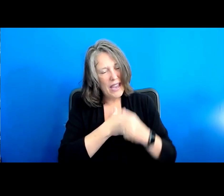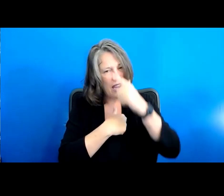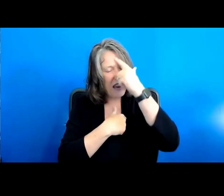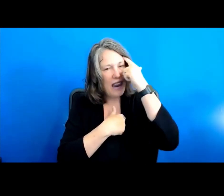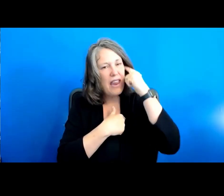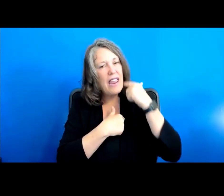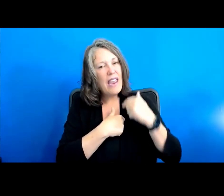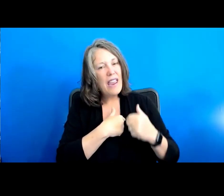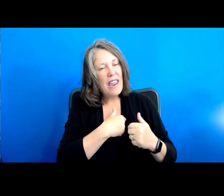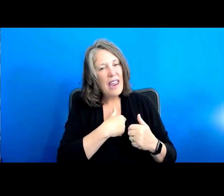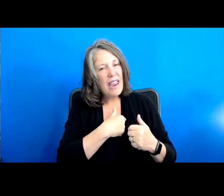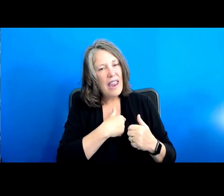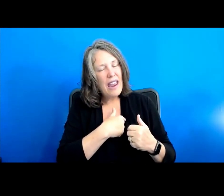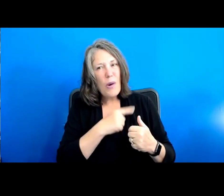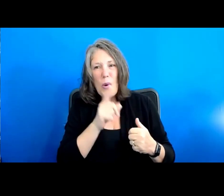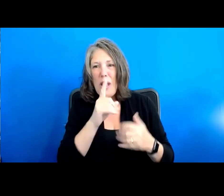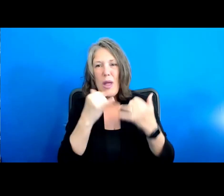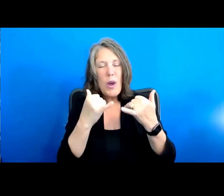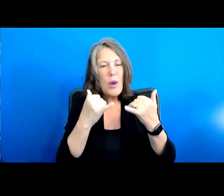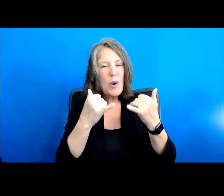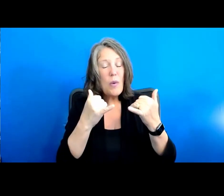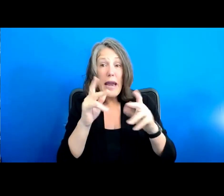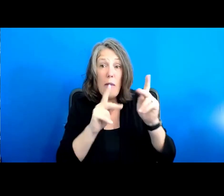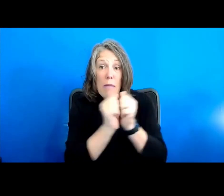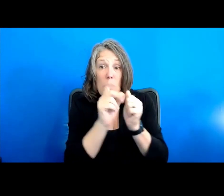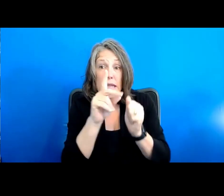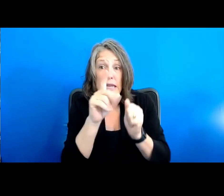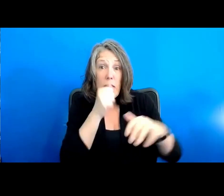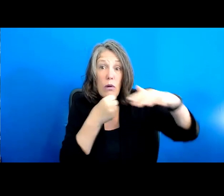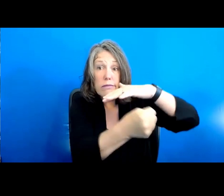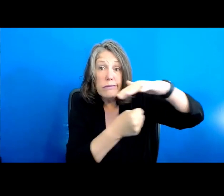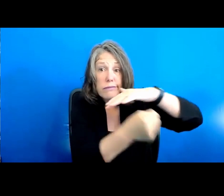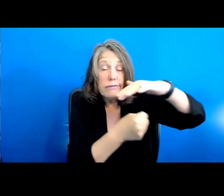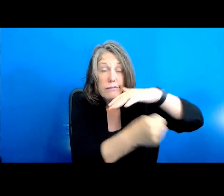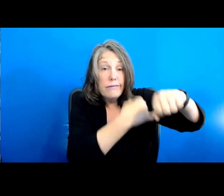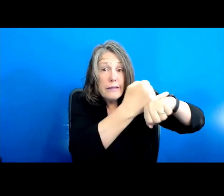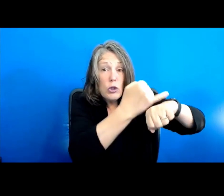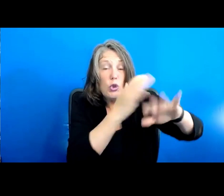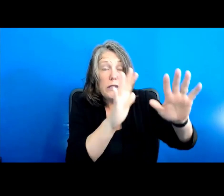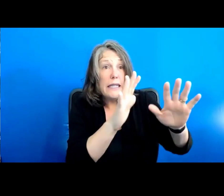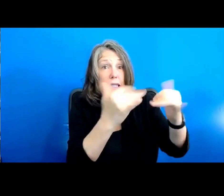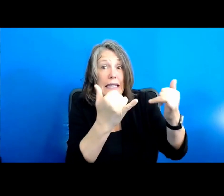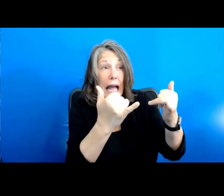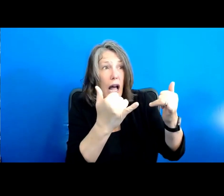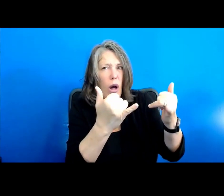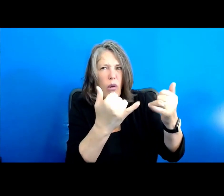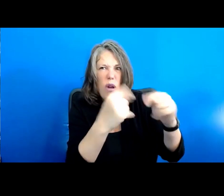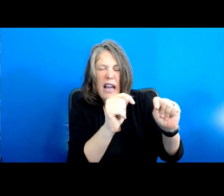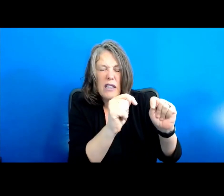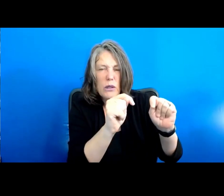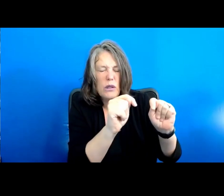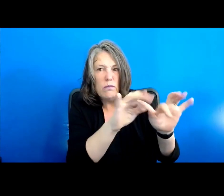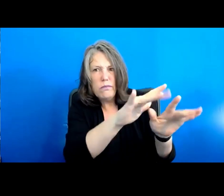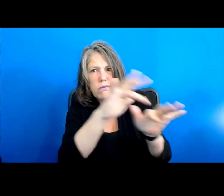much on deinstitutionalization for people with disabilities. And I'm really looking at us in Europe now when I make this